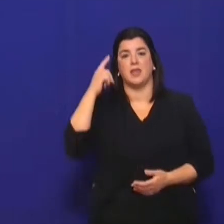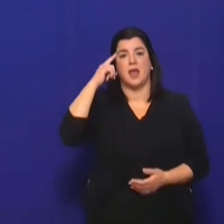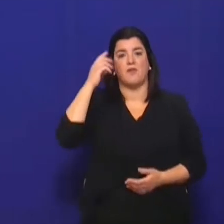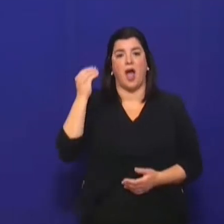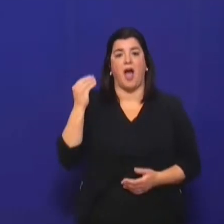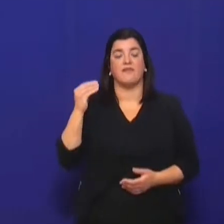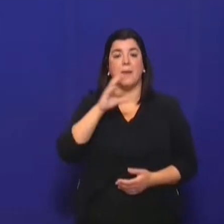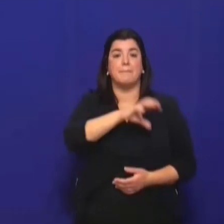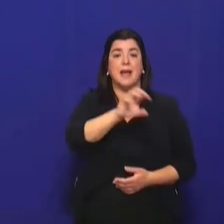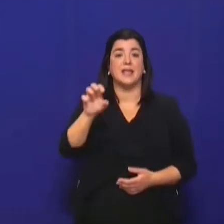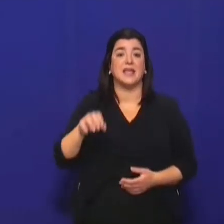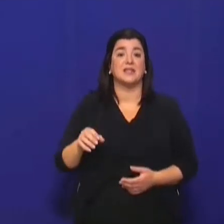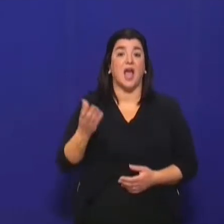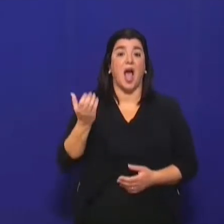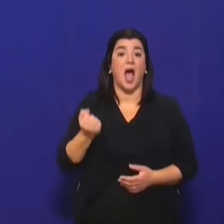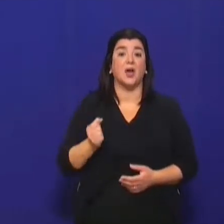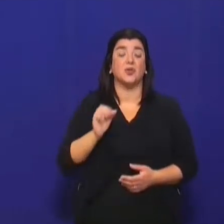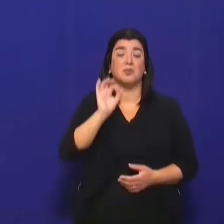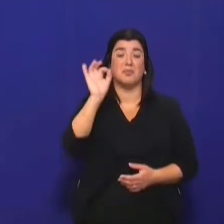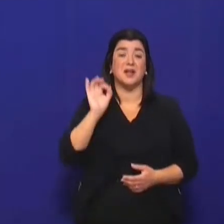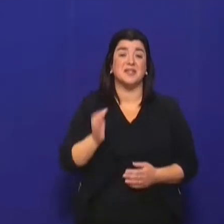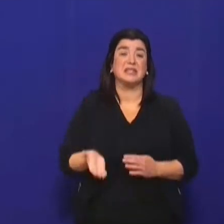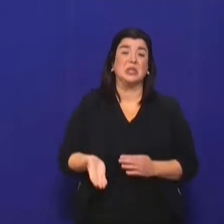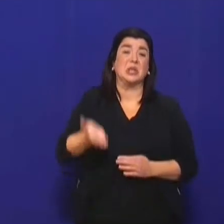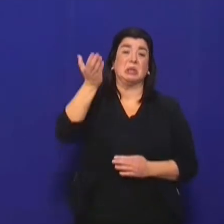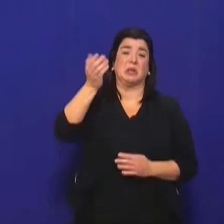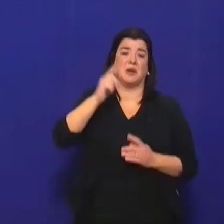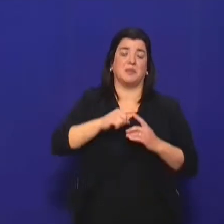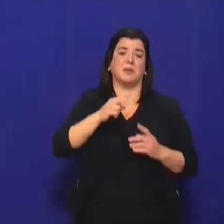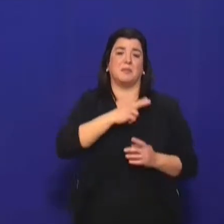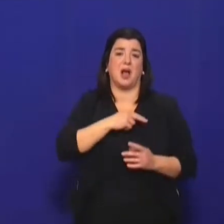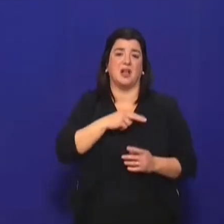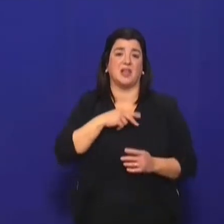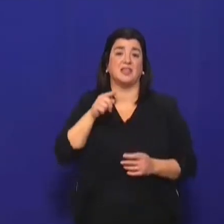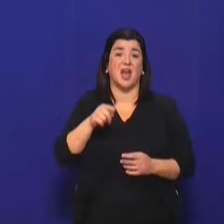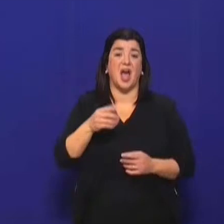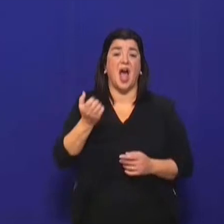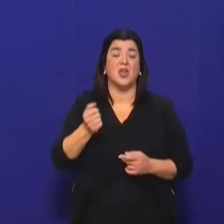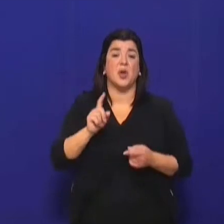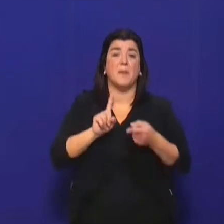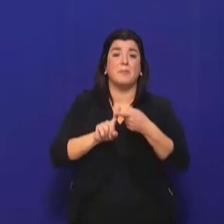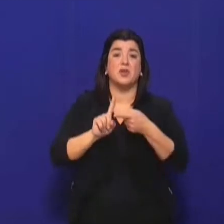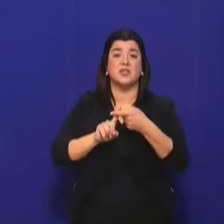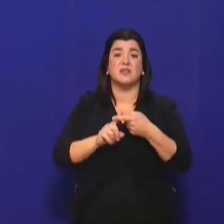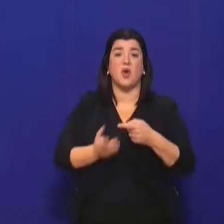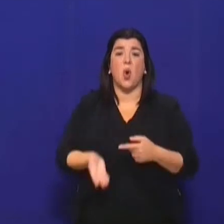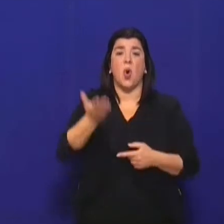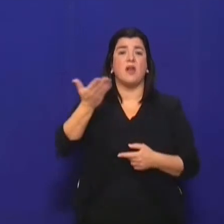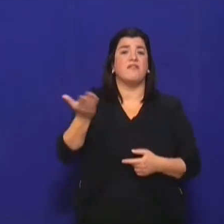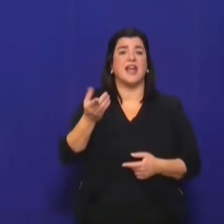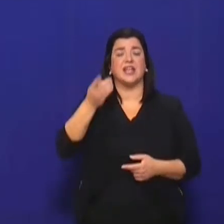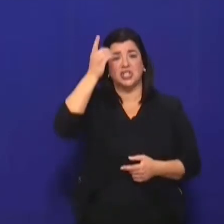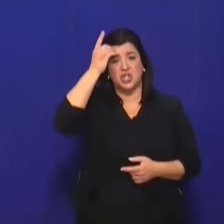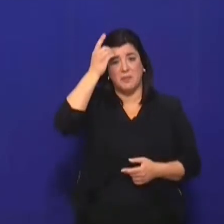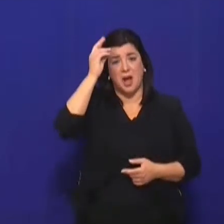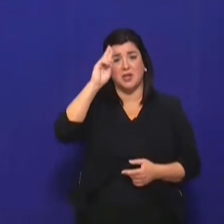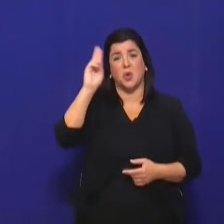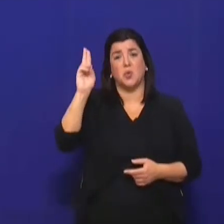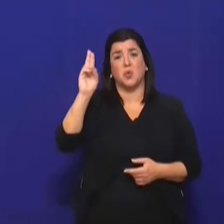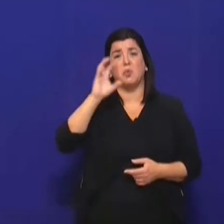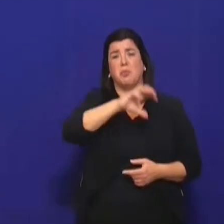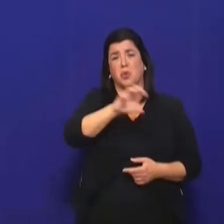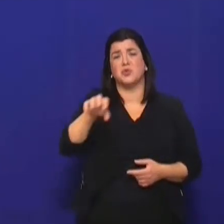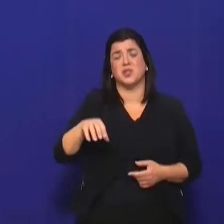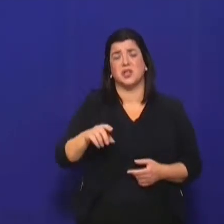rati ħafna iktar għoljin minn ta' Malta, infatti jekk tħares lejn pajjiżi għandhom positivity rate li hija għolja bħal Ġermanja u postijiet oħrajn,